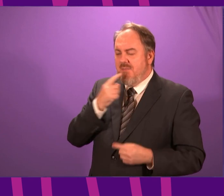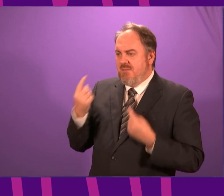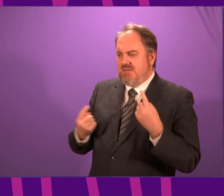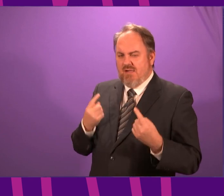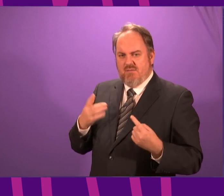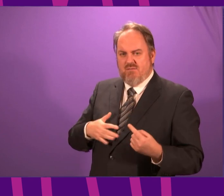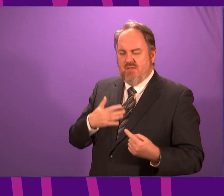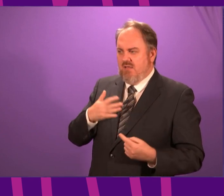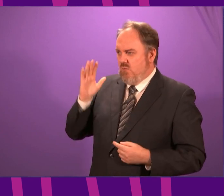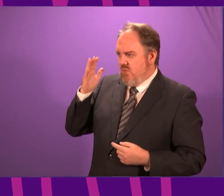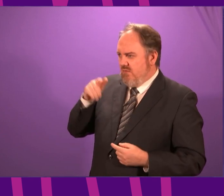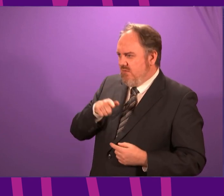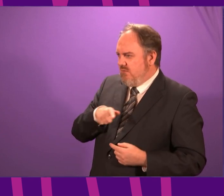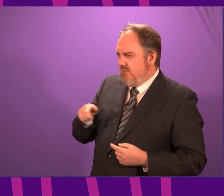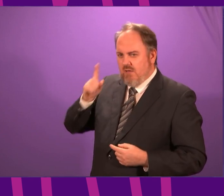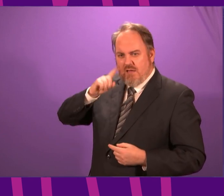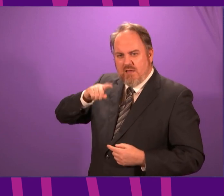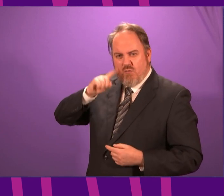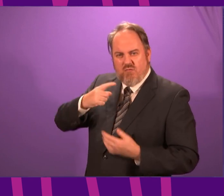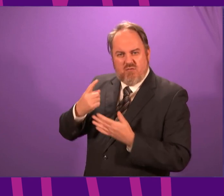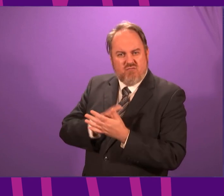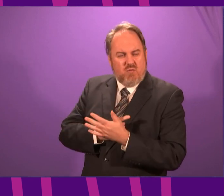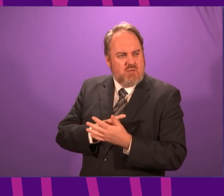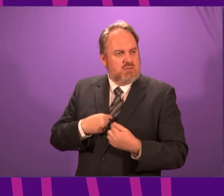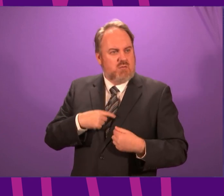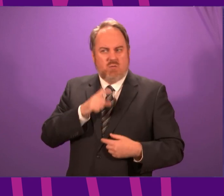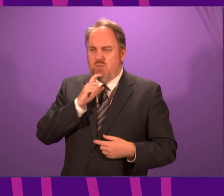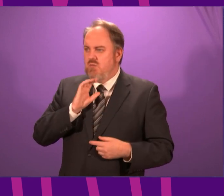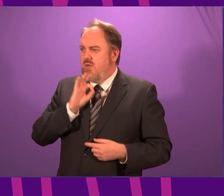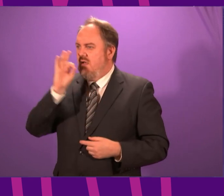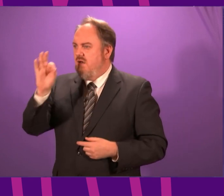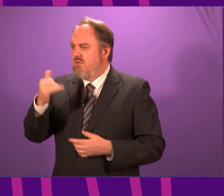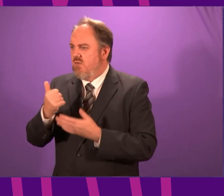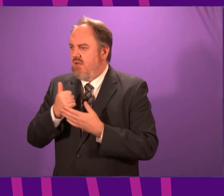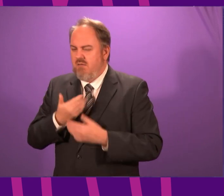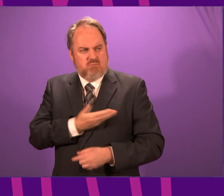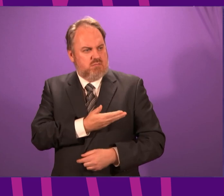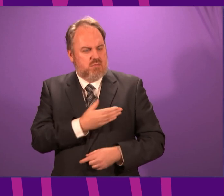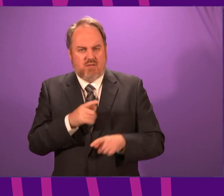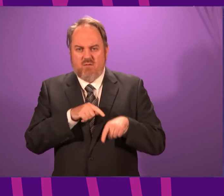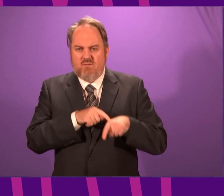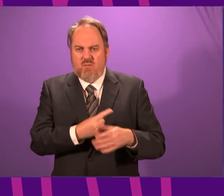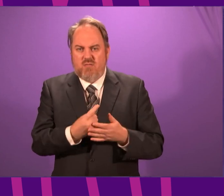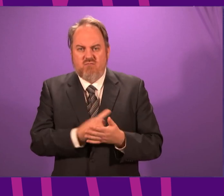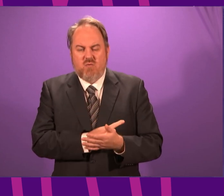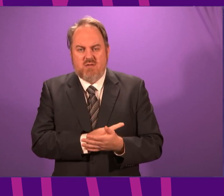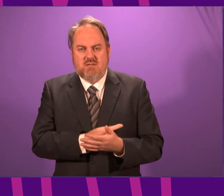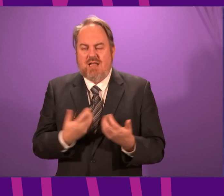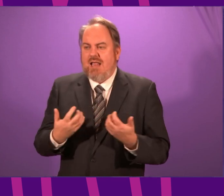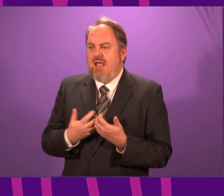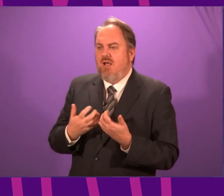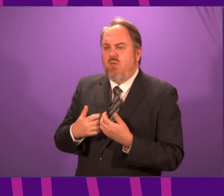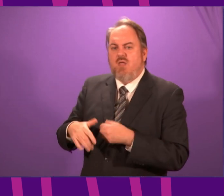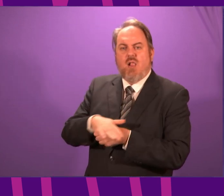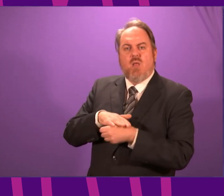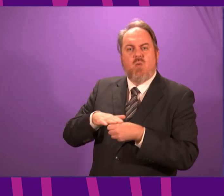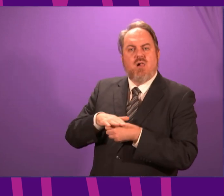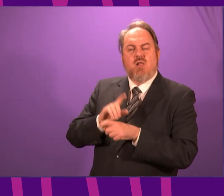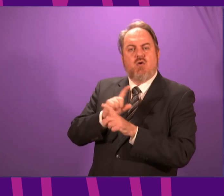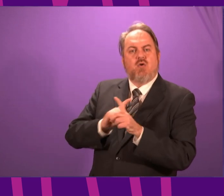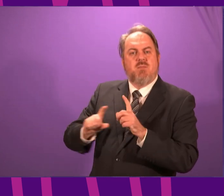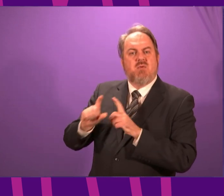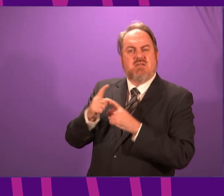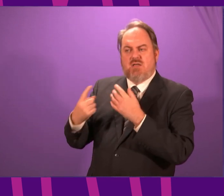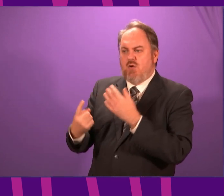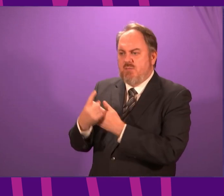people flouting the rules, not knowing who to contact, who will enforce, and lastly, a lack of local community opportunities,